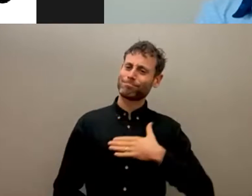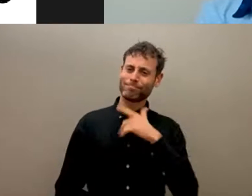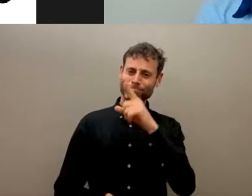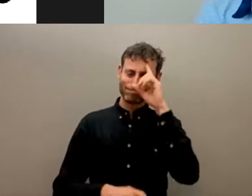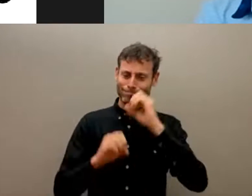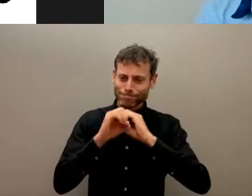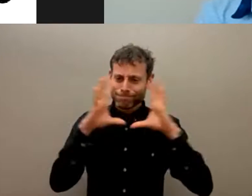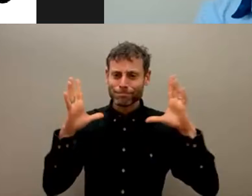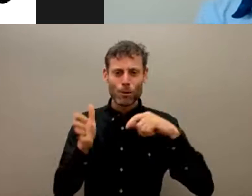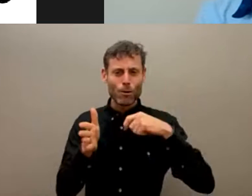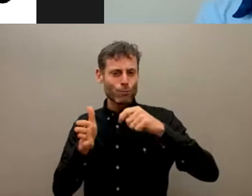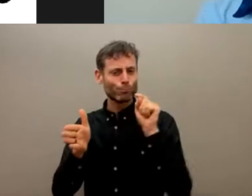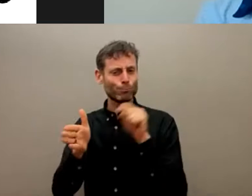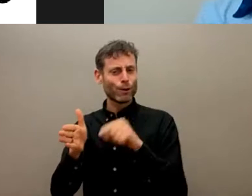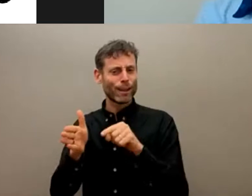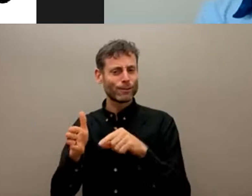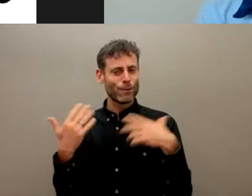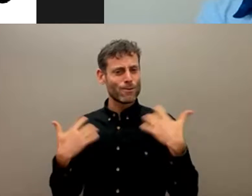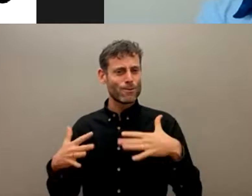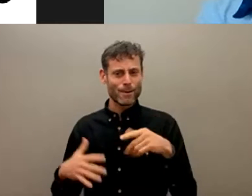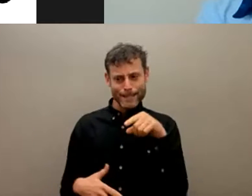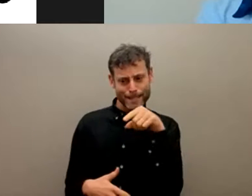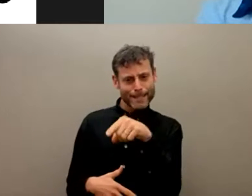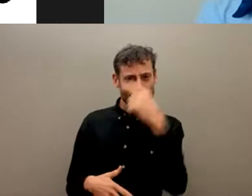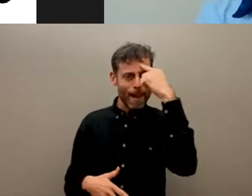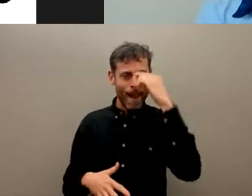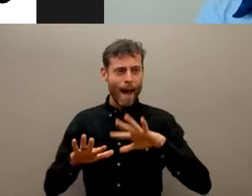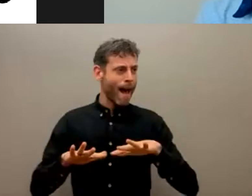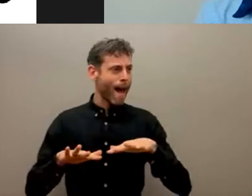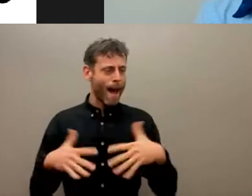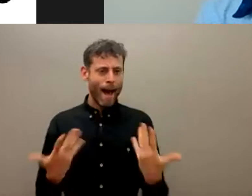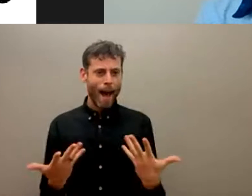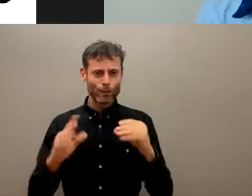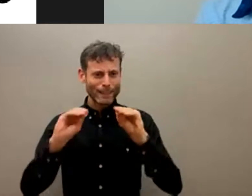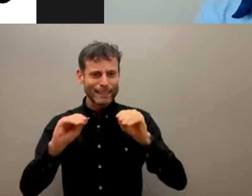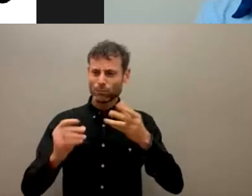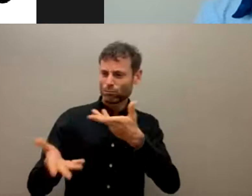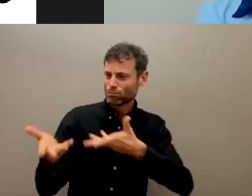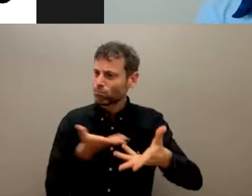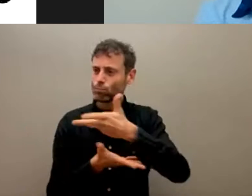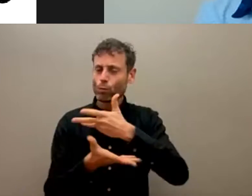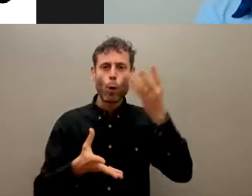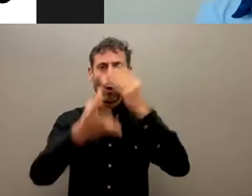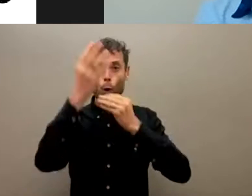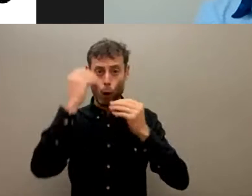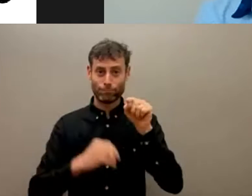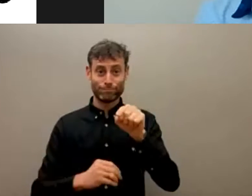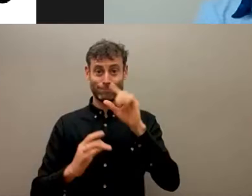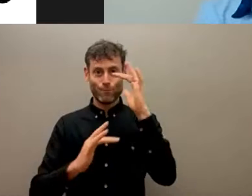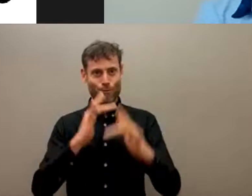Yeah, congratulations on the innovation that you've done, and congratulations with your